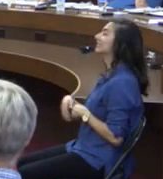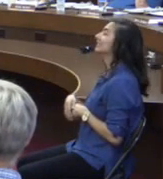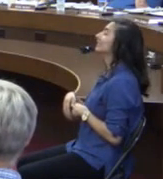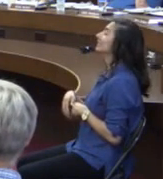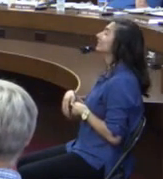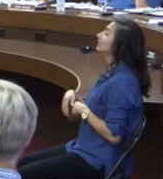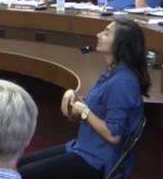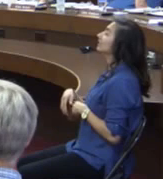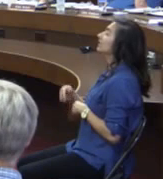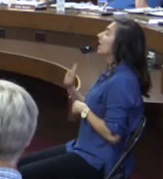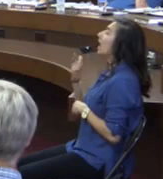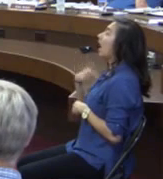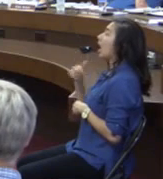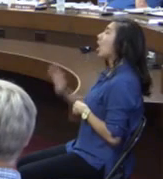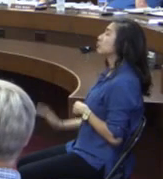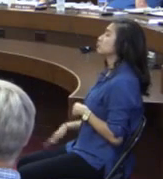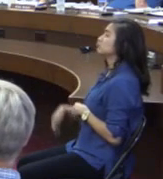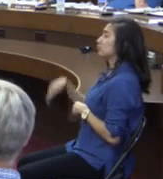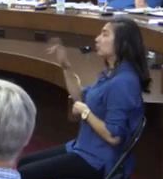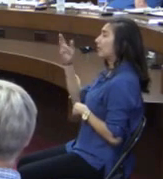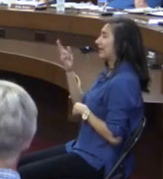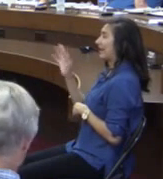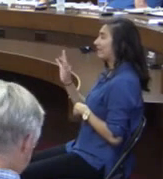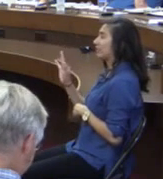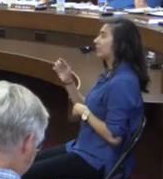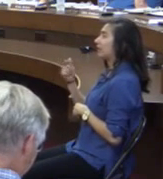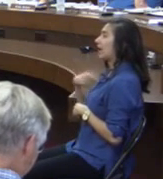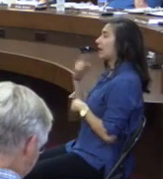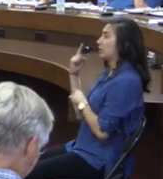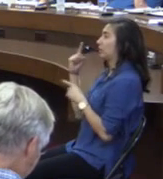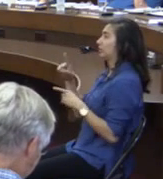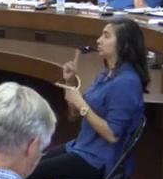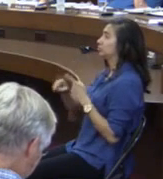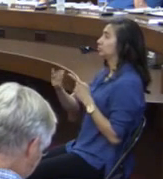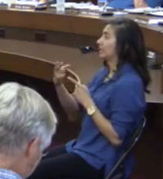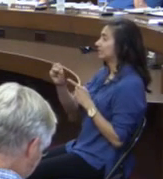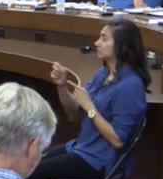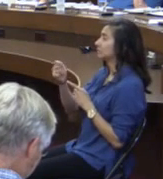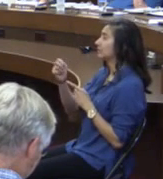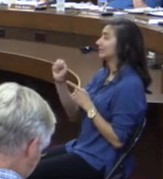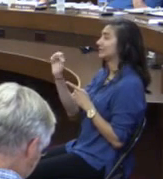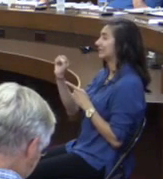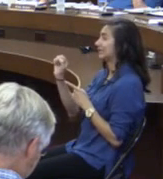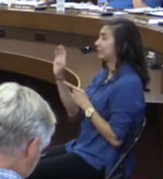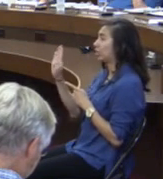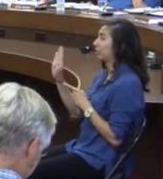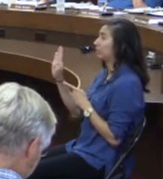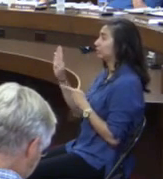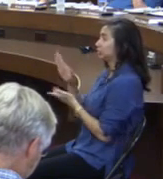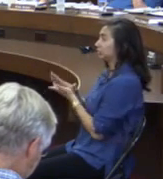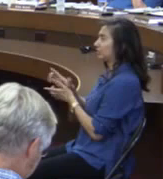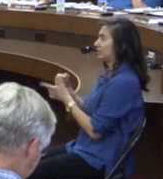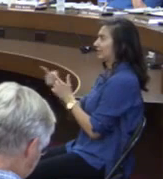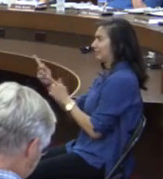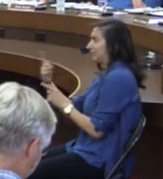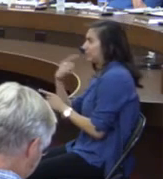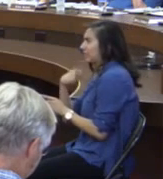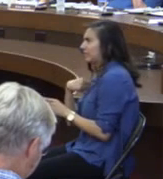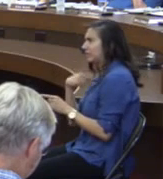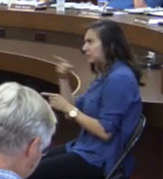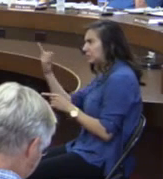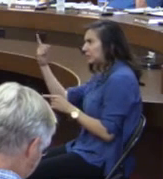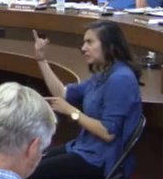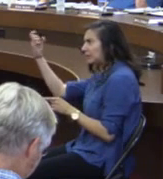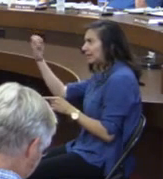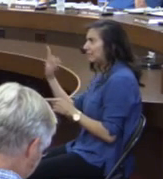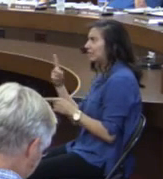So like the dean said, I grew up in Hanford, and I went away to school to San Diego and Santa Barbara, and people will say, but you came back? It's so hot here. Why